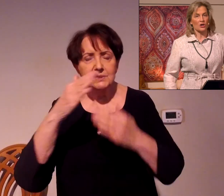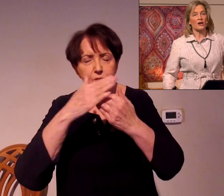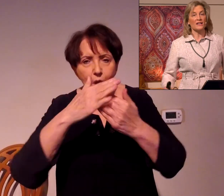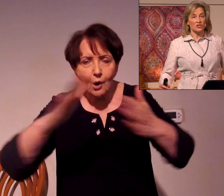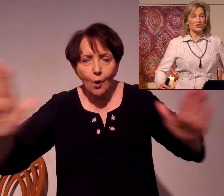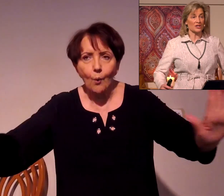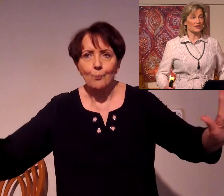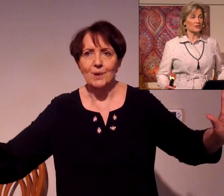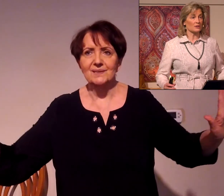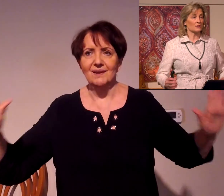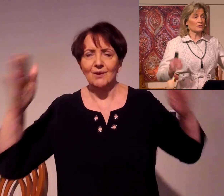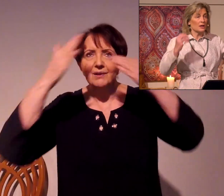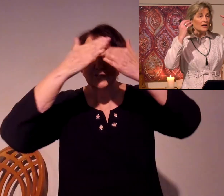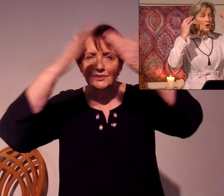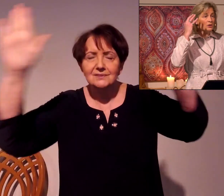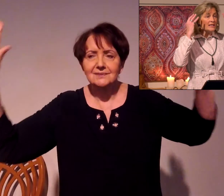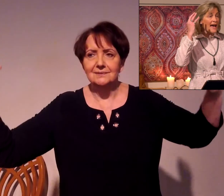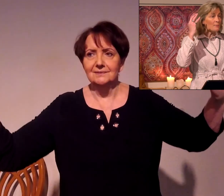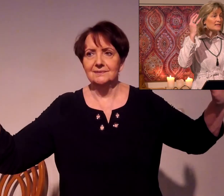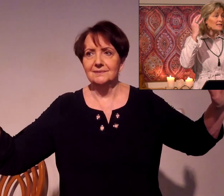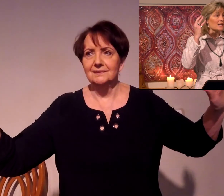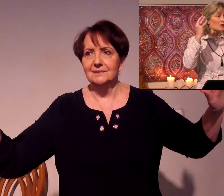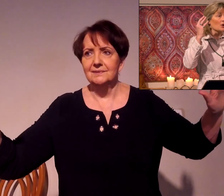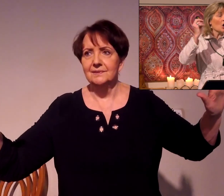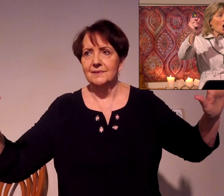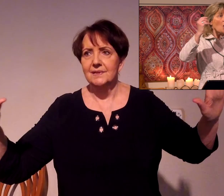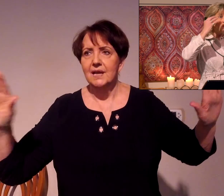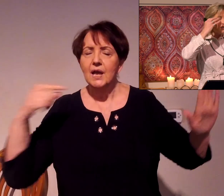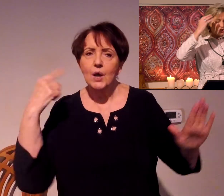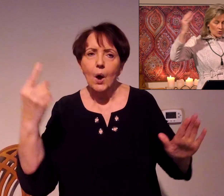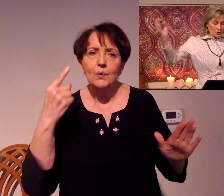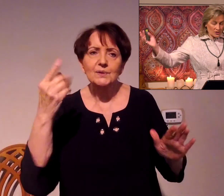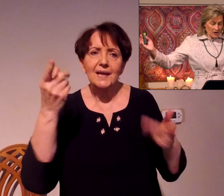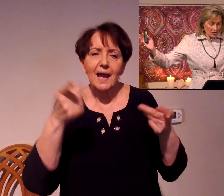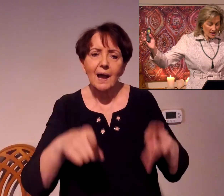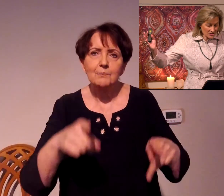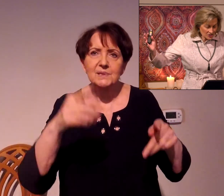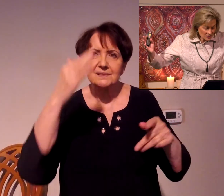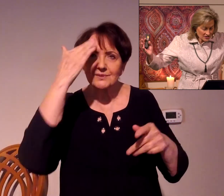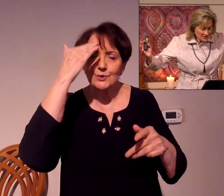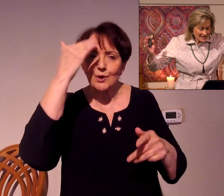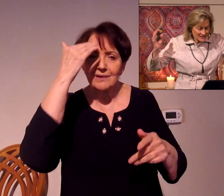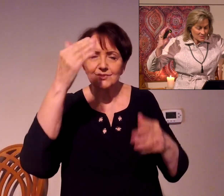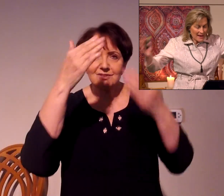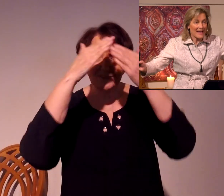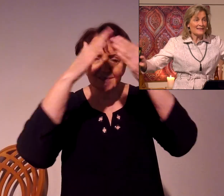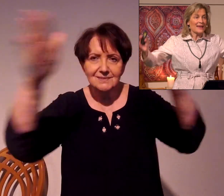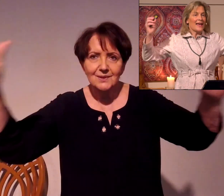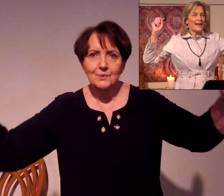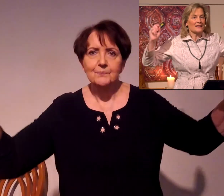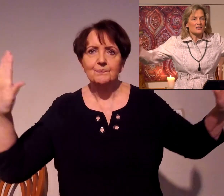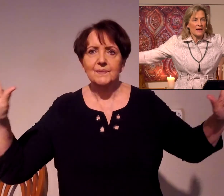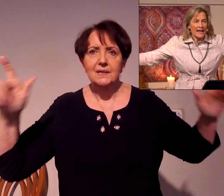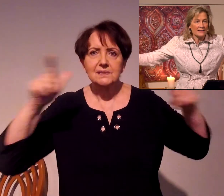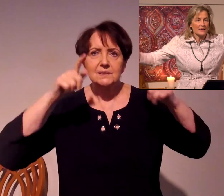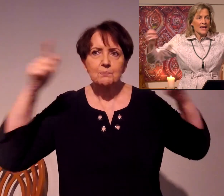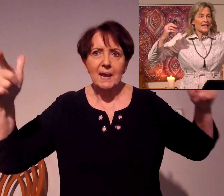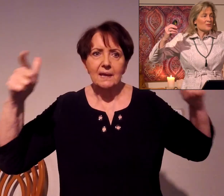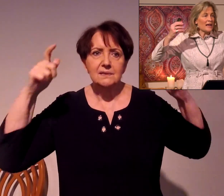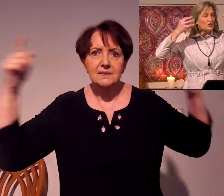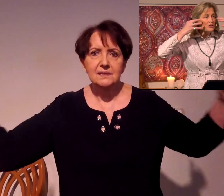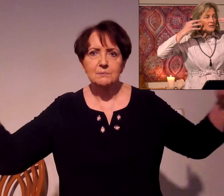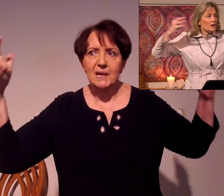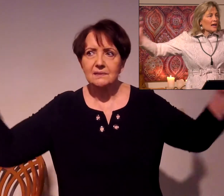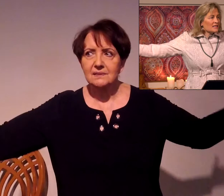doors of our consciousness. It only happens here. Open the doors of our consciousness and expand and expand